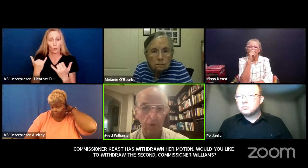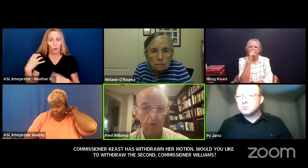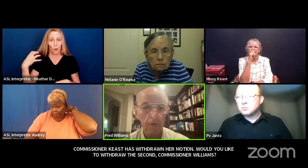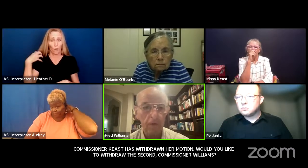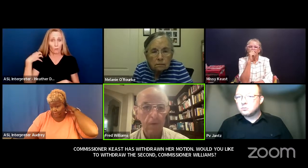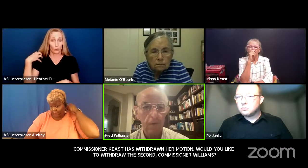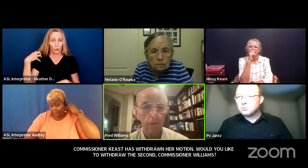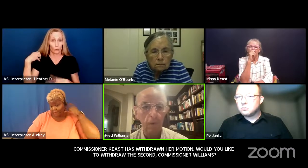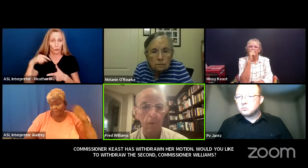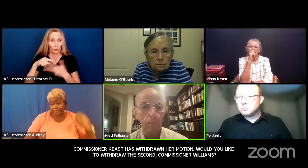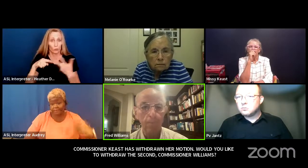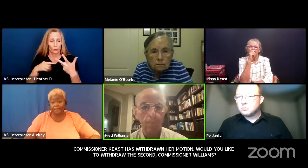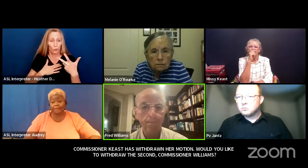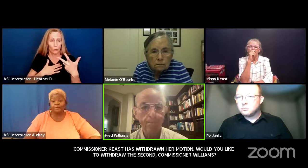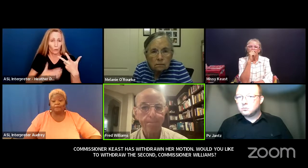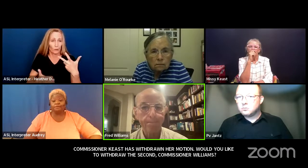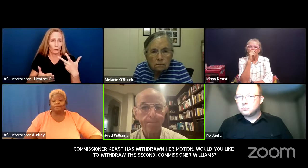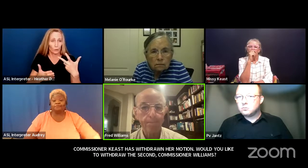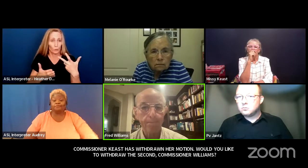serve, but